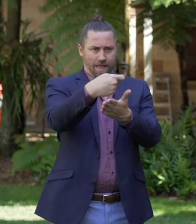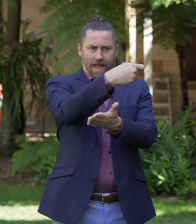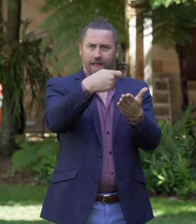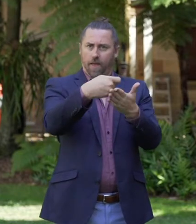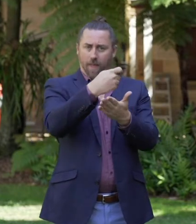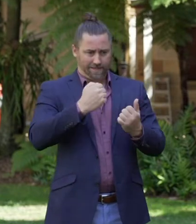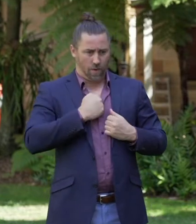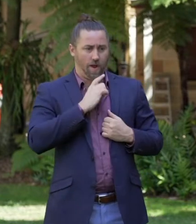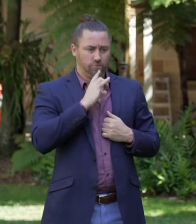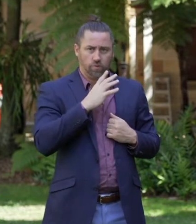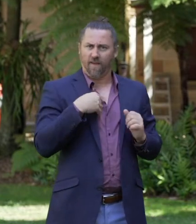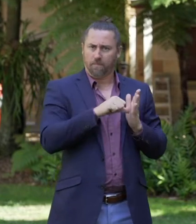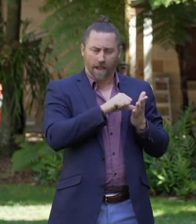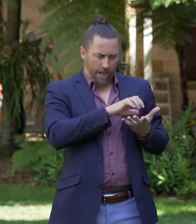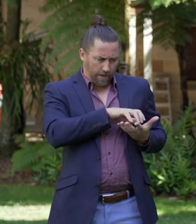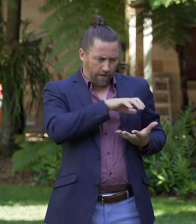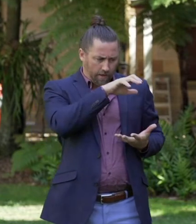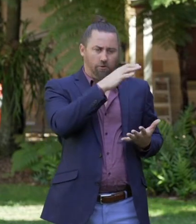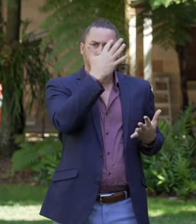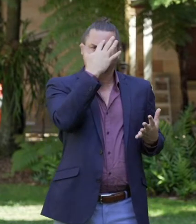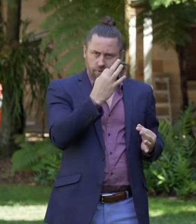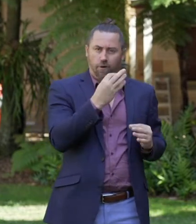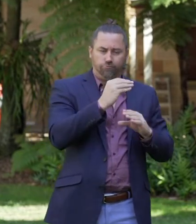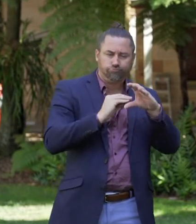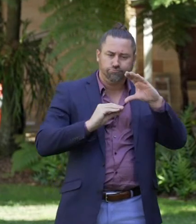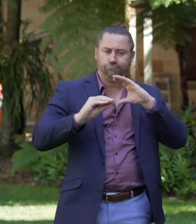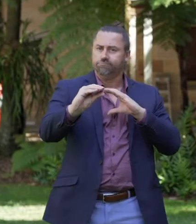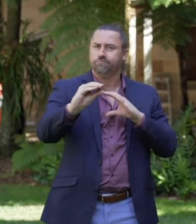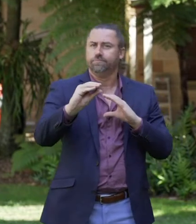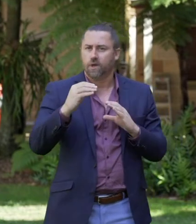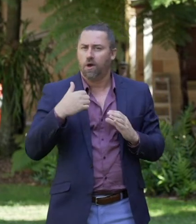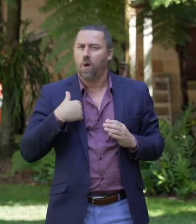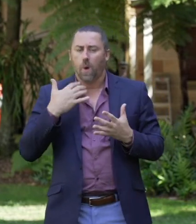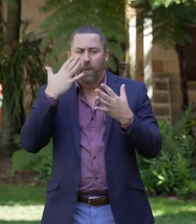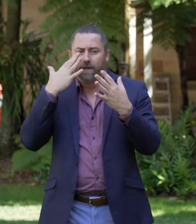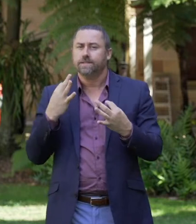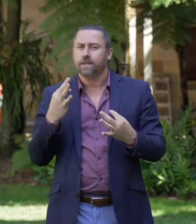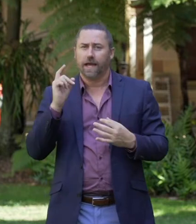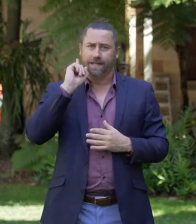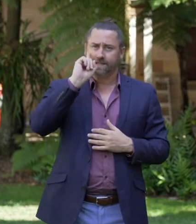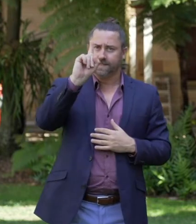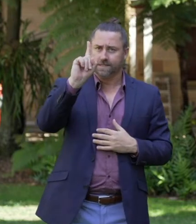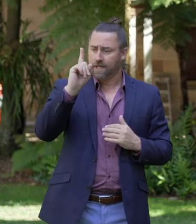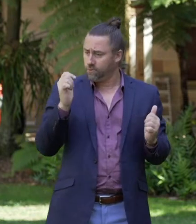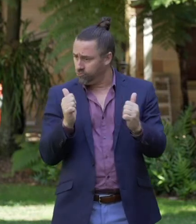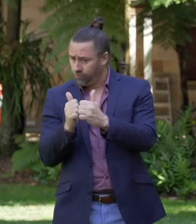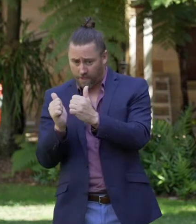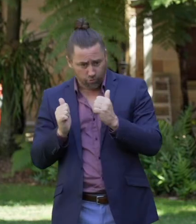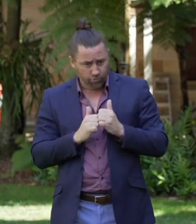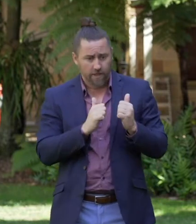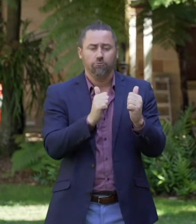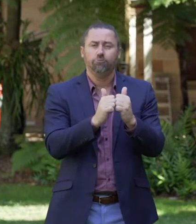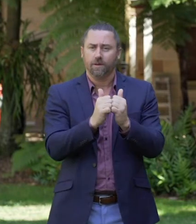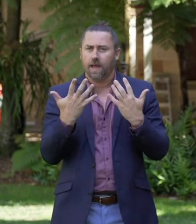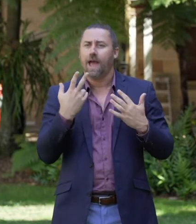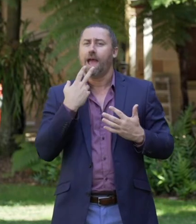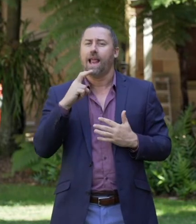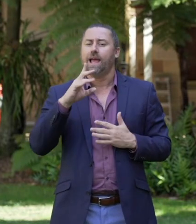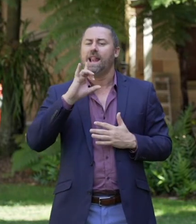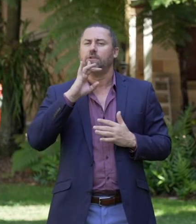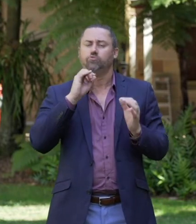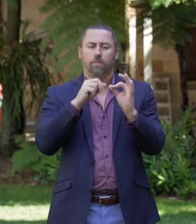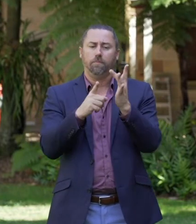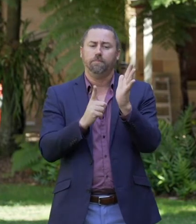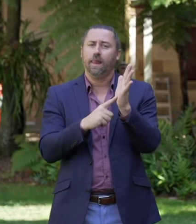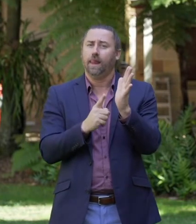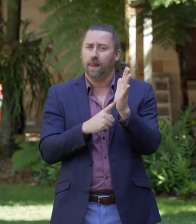families. So today we're very pleased to announce that the government took the decision yesterday that we would be giving